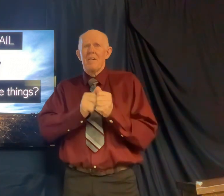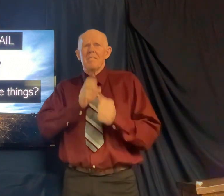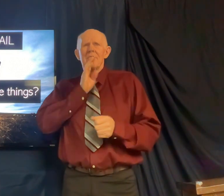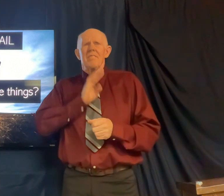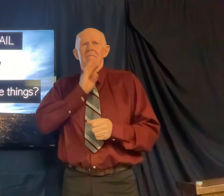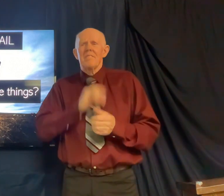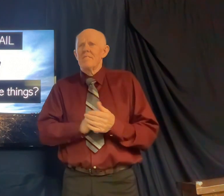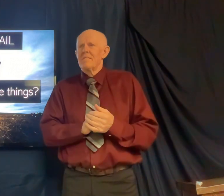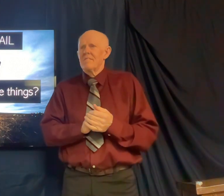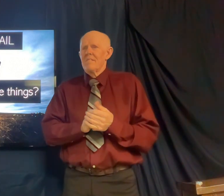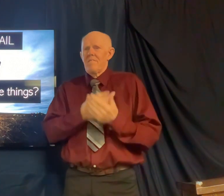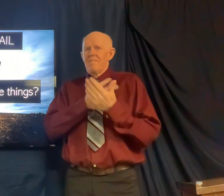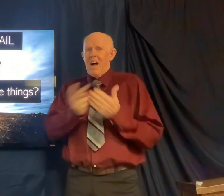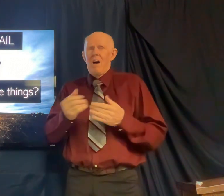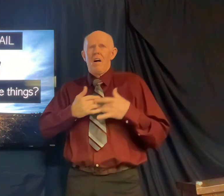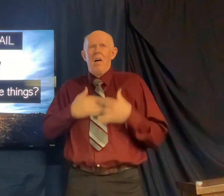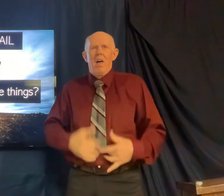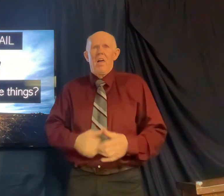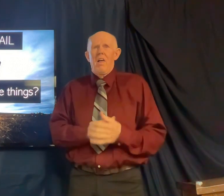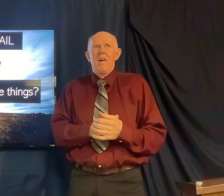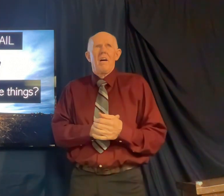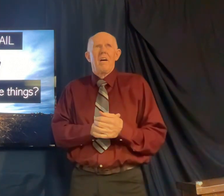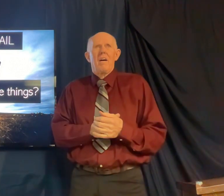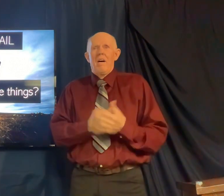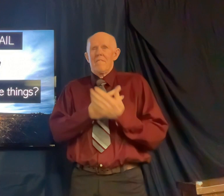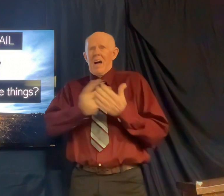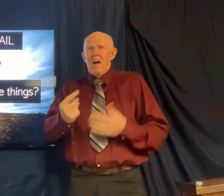Sometimes we fail and we get frustrated or depressed